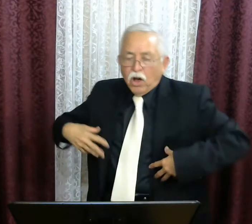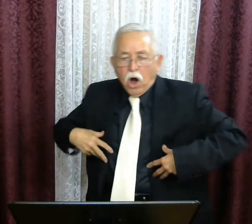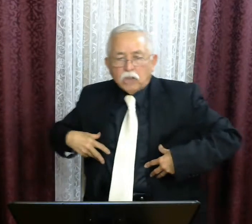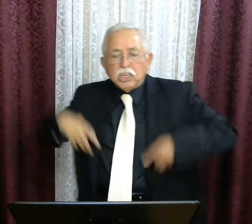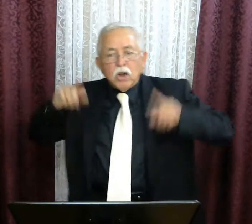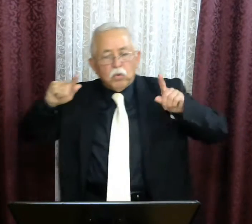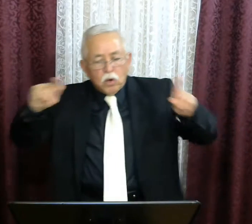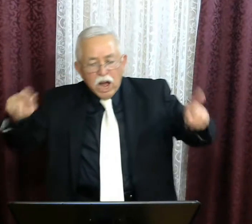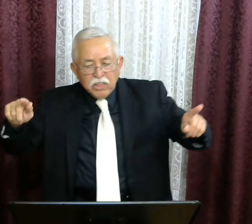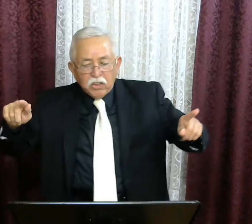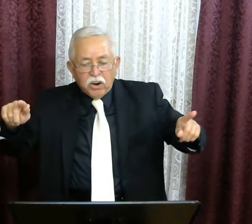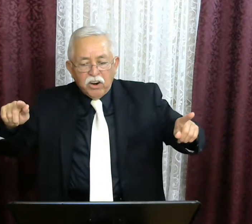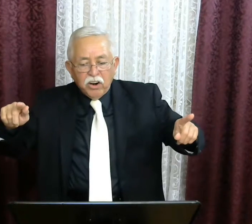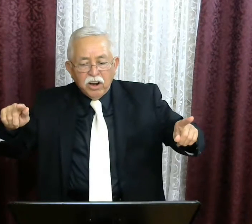us. Rather,